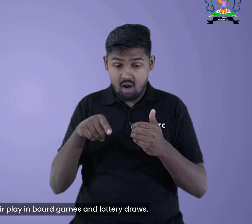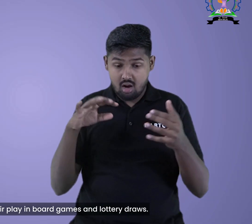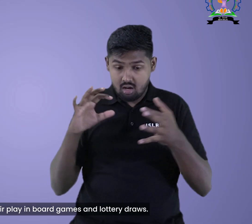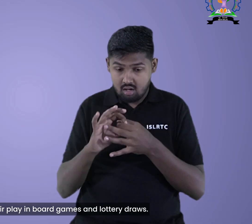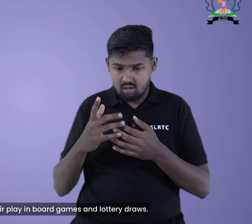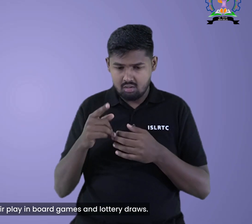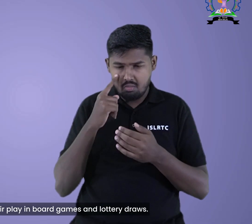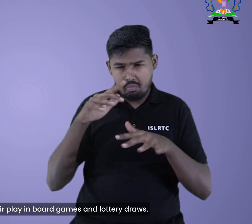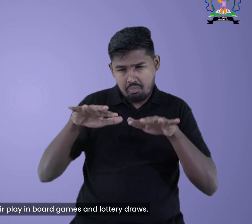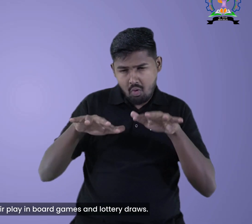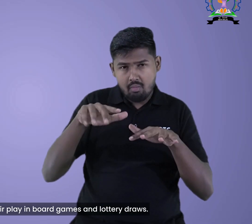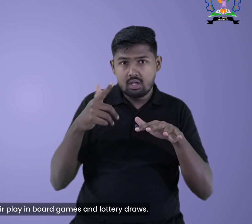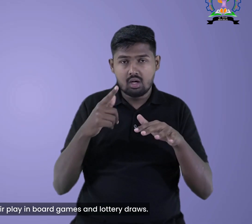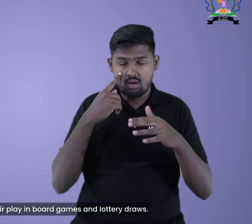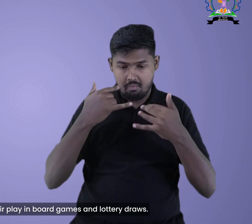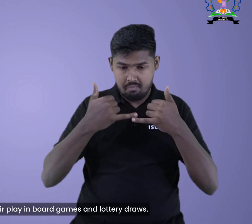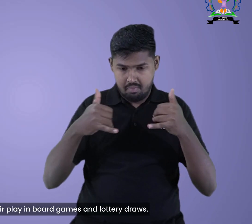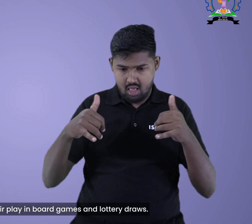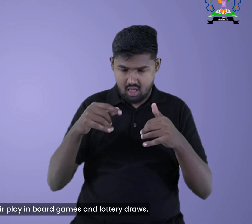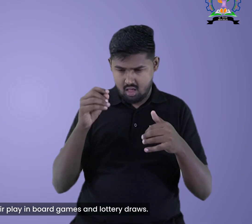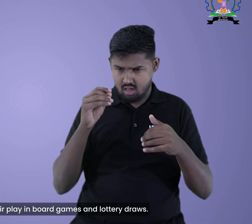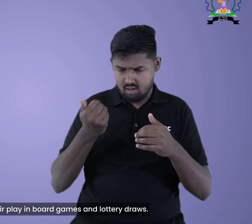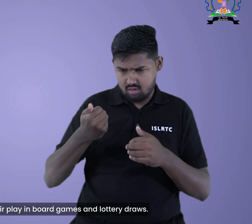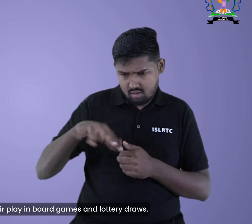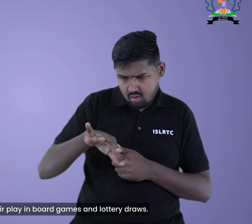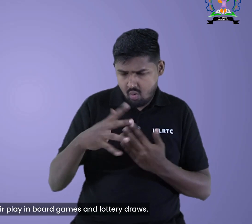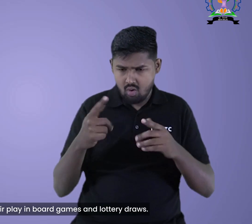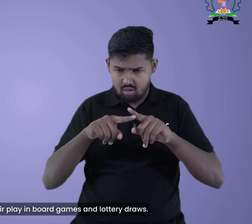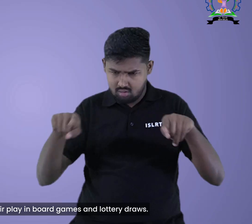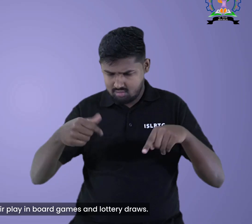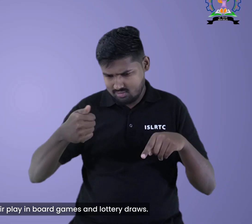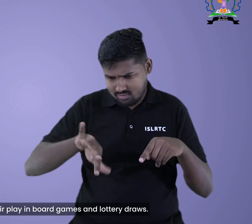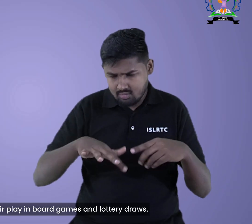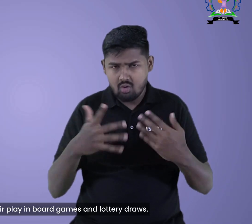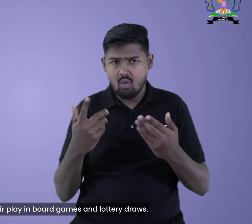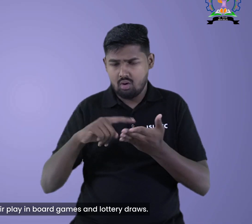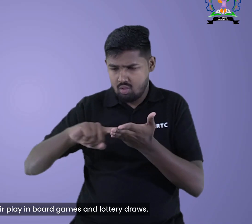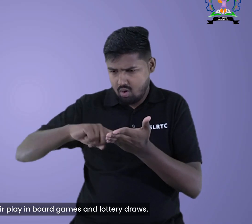Probability determines fair play in board games and lottery draws.